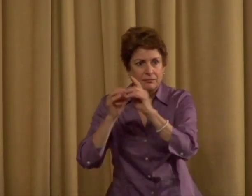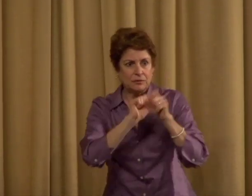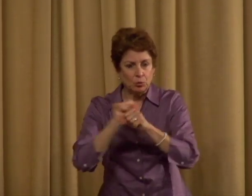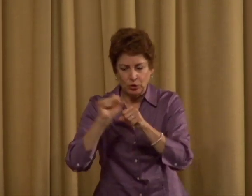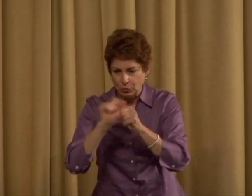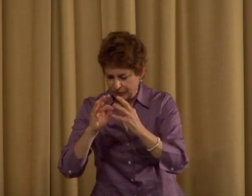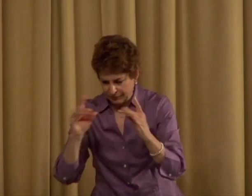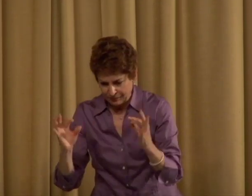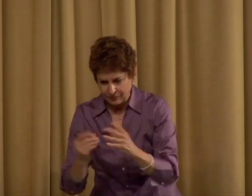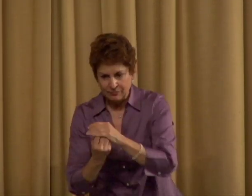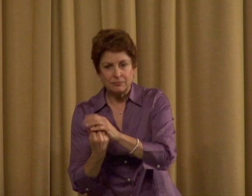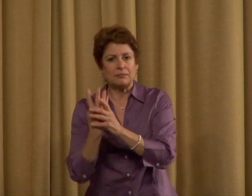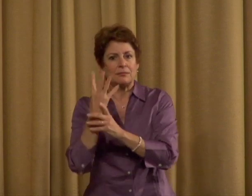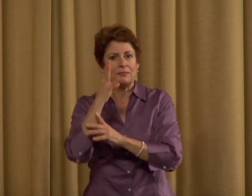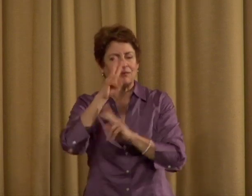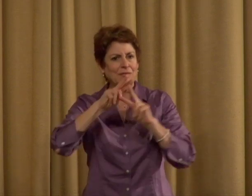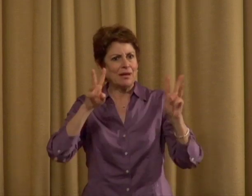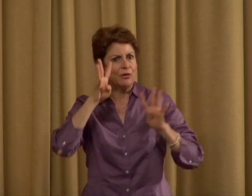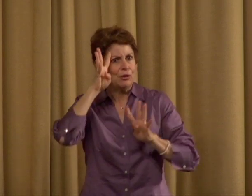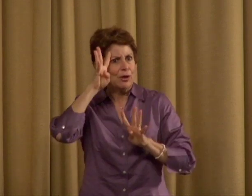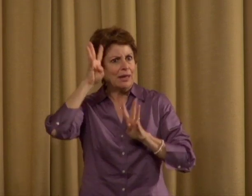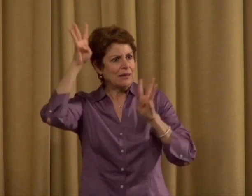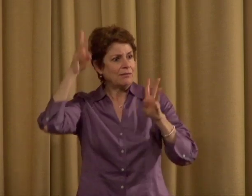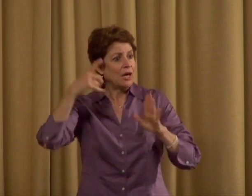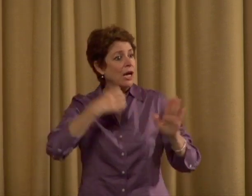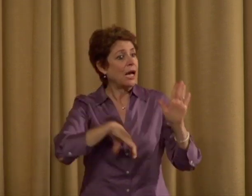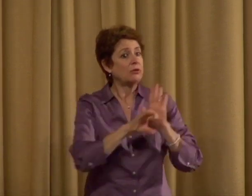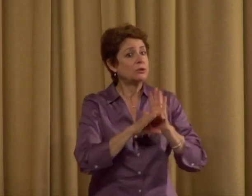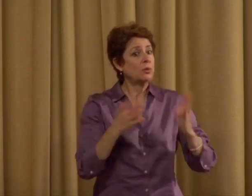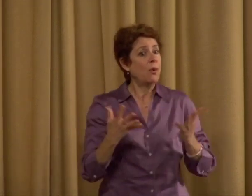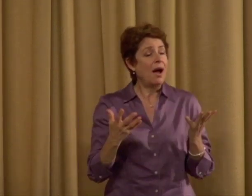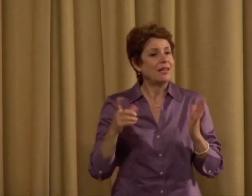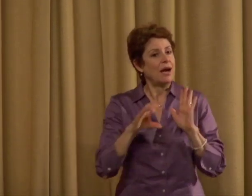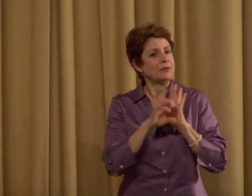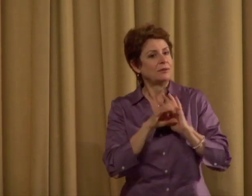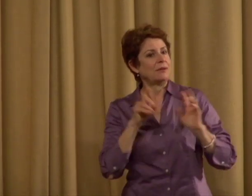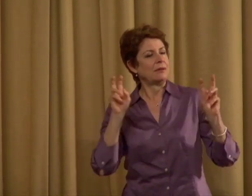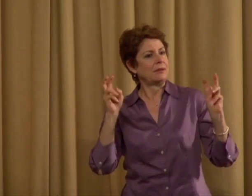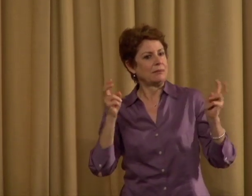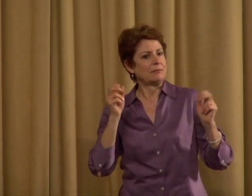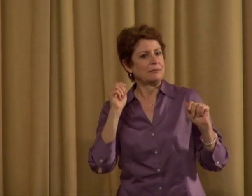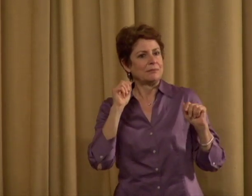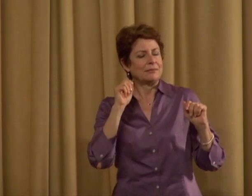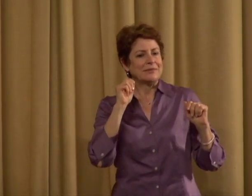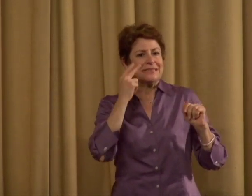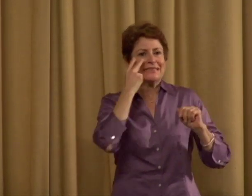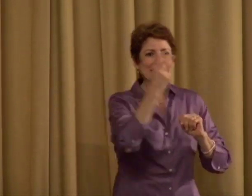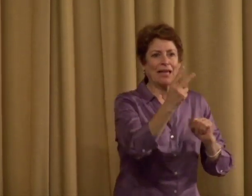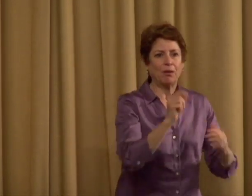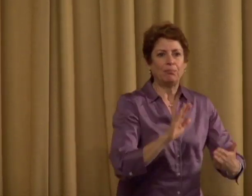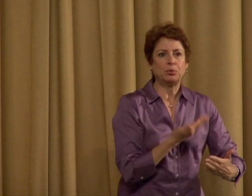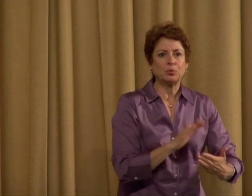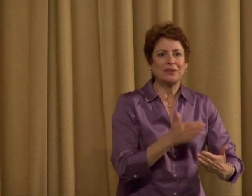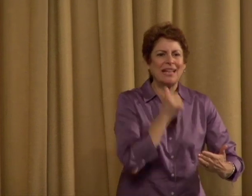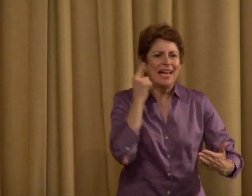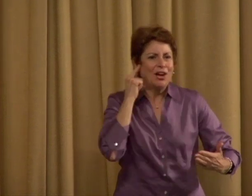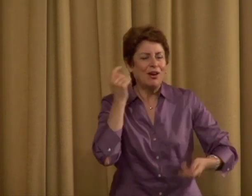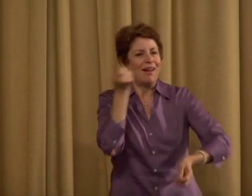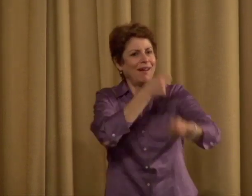James Bradley, to have, let's go ahead and get this pool of resources and have a very creative way of seeing a